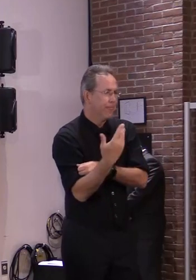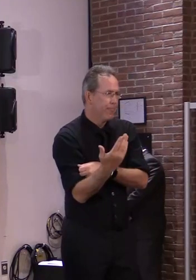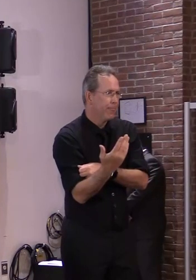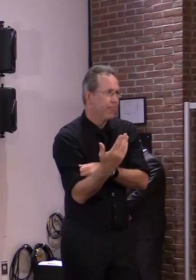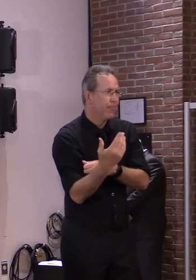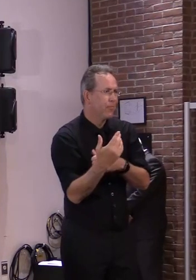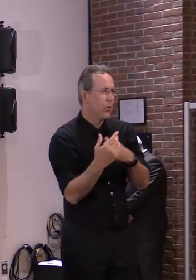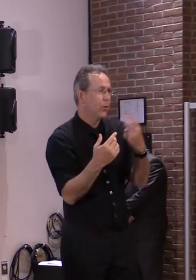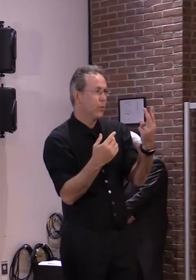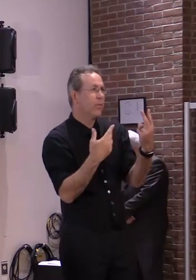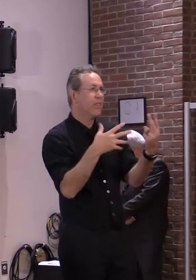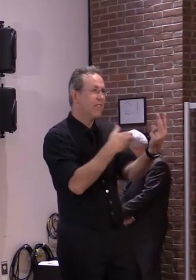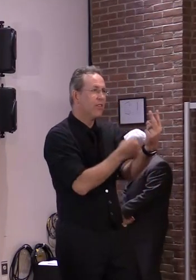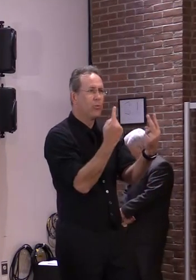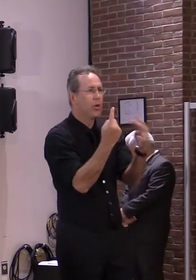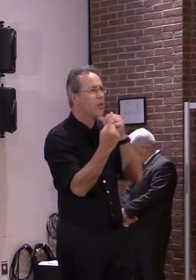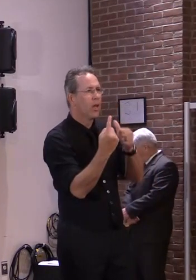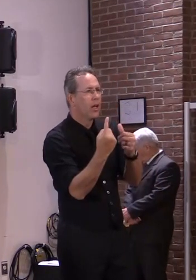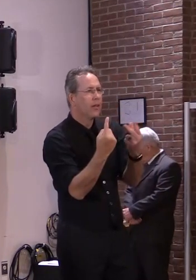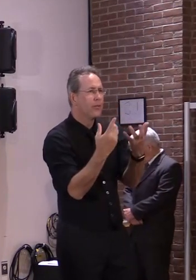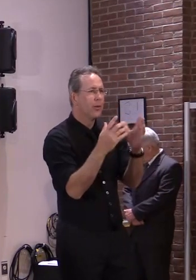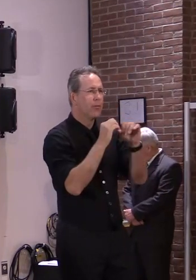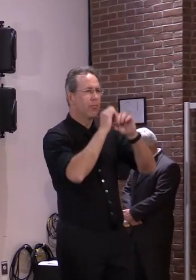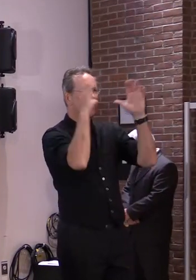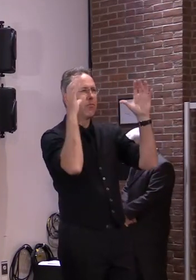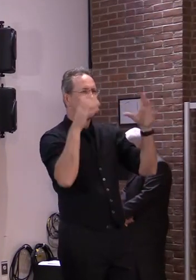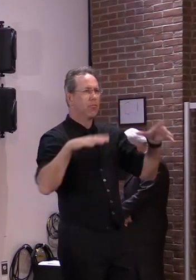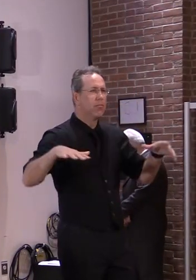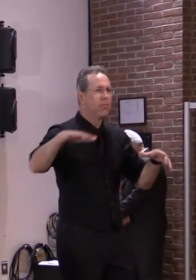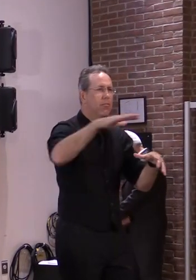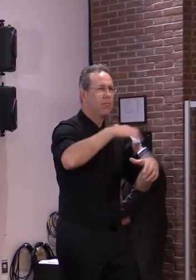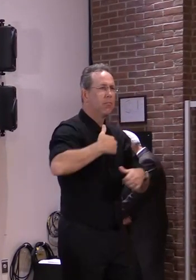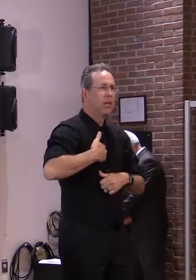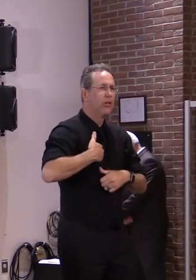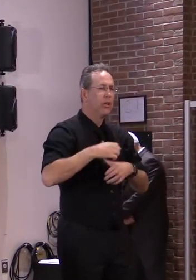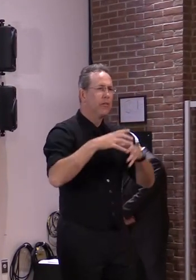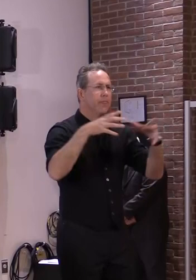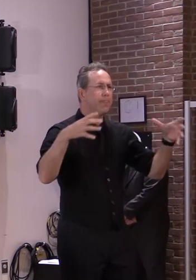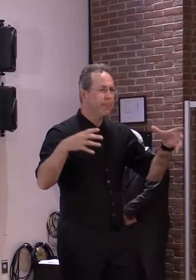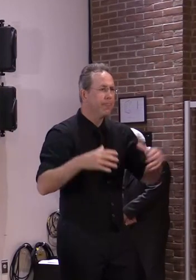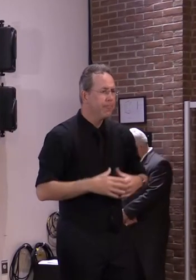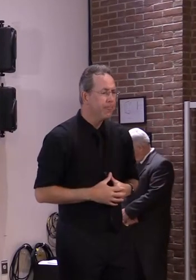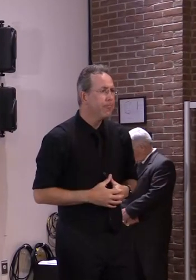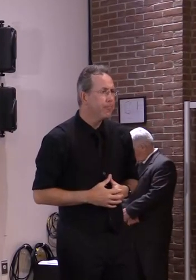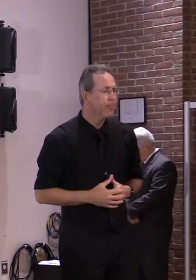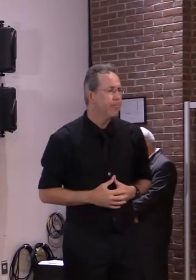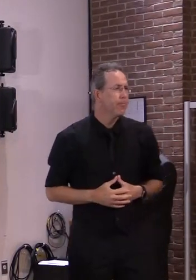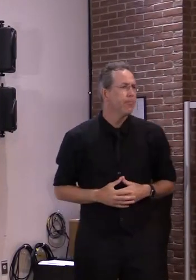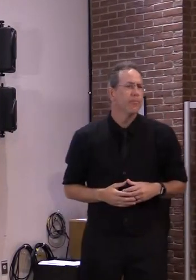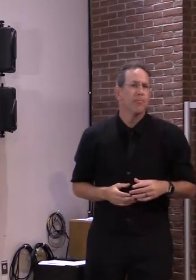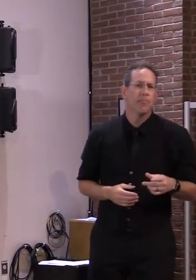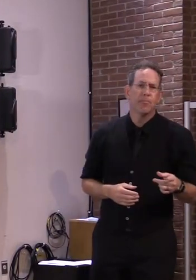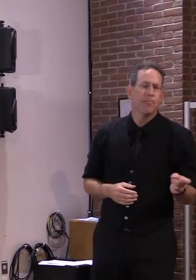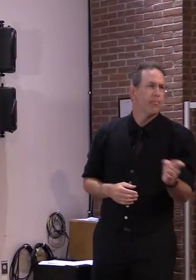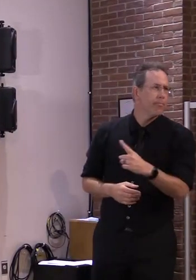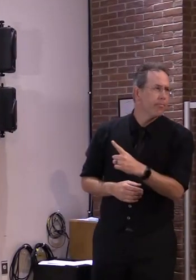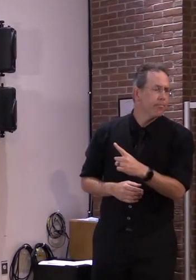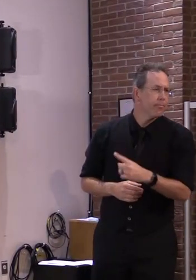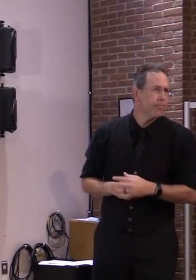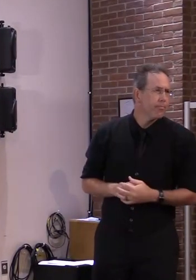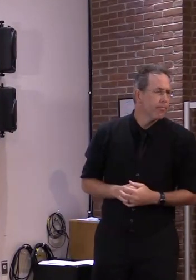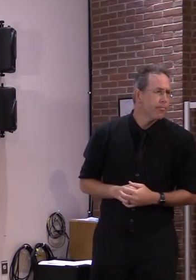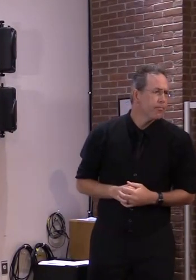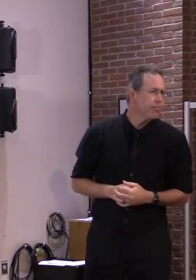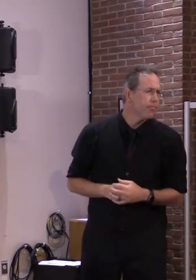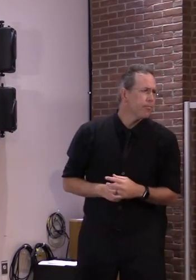Do you have any information why, given the fact that it would be wasted resources to have soldiers coming